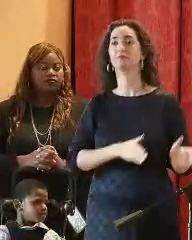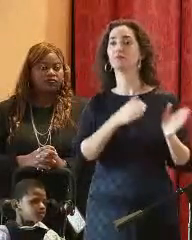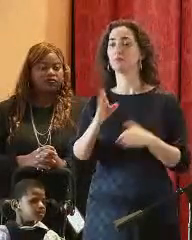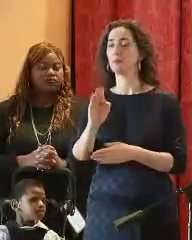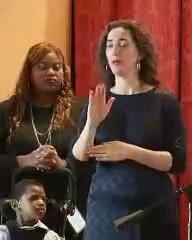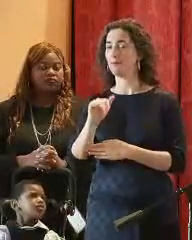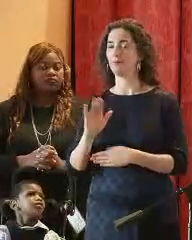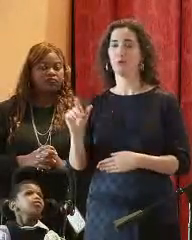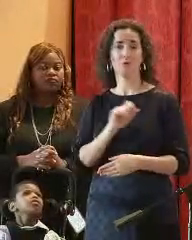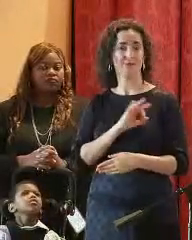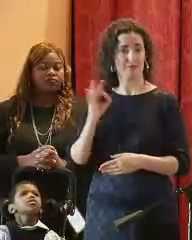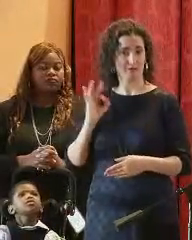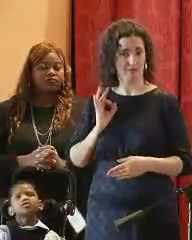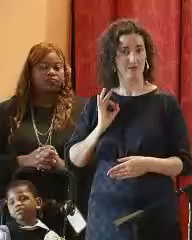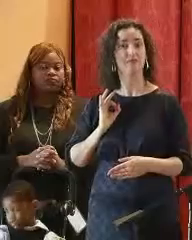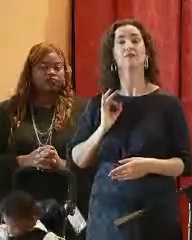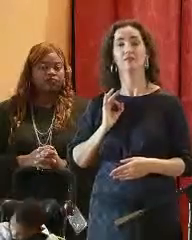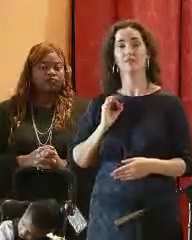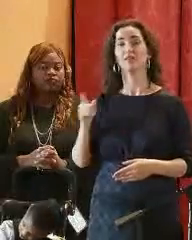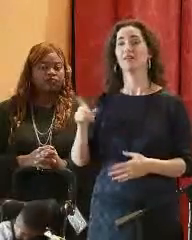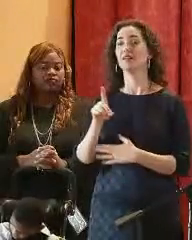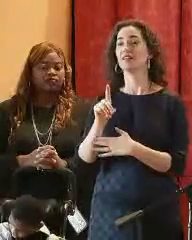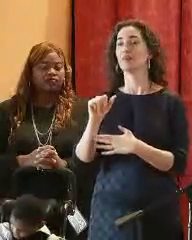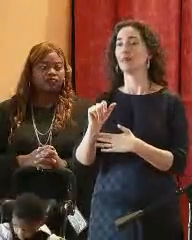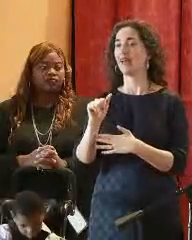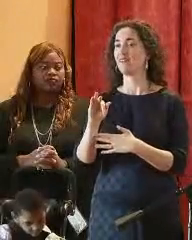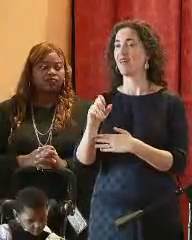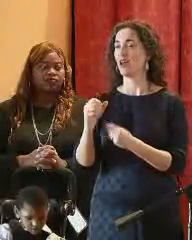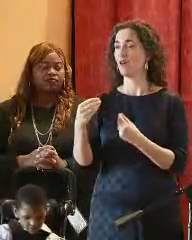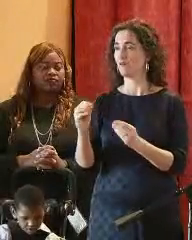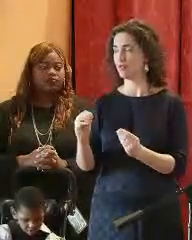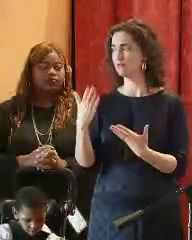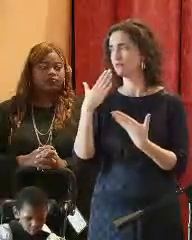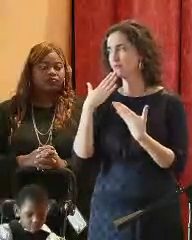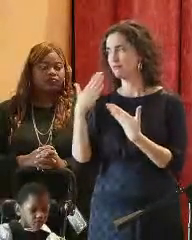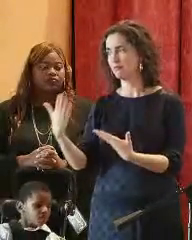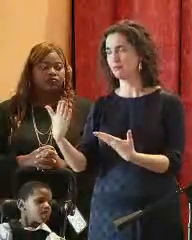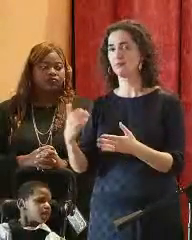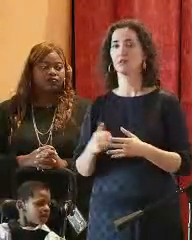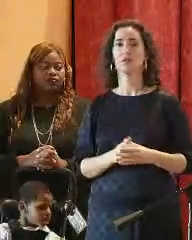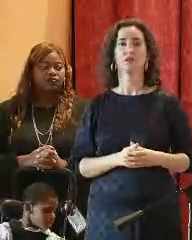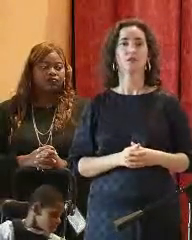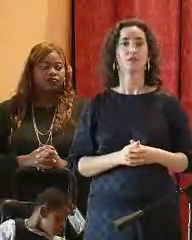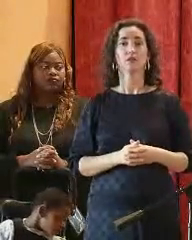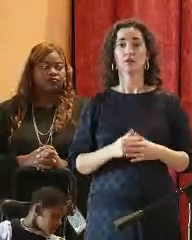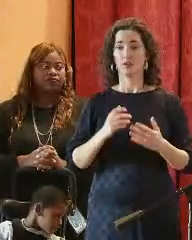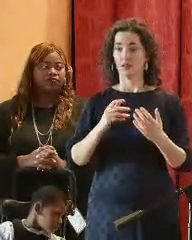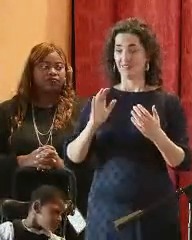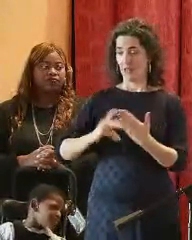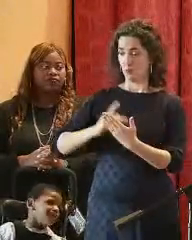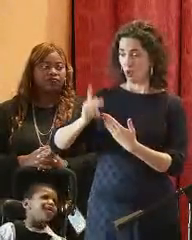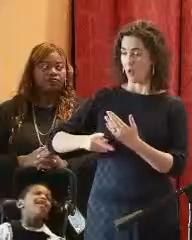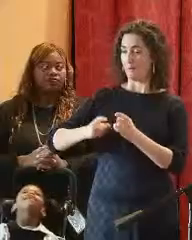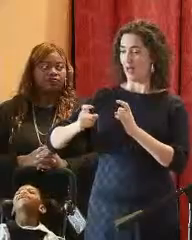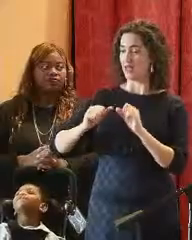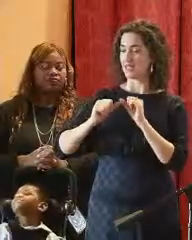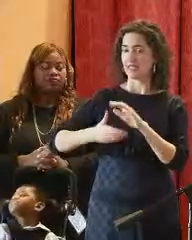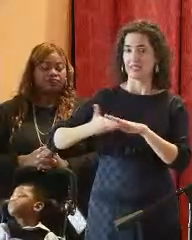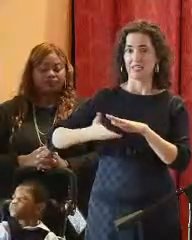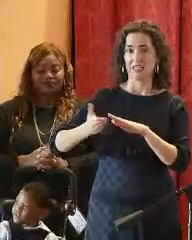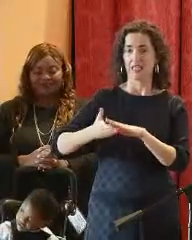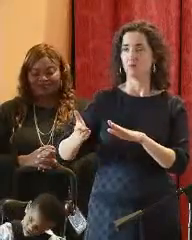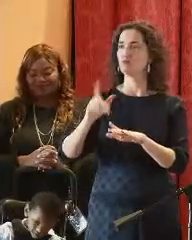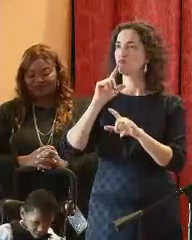her staff at the Disability Affairs Office, how they manage that program and keep things going has been